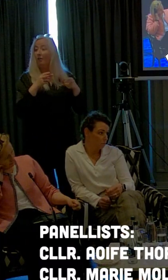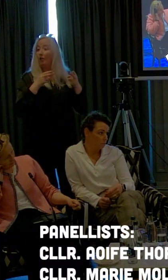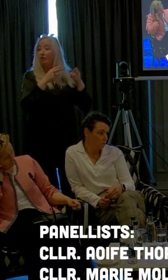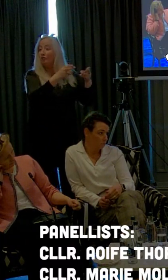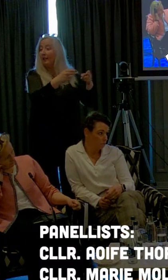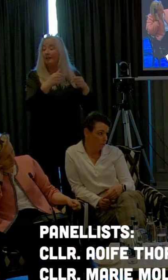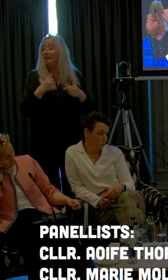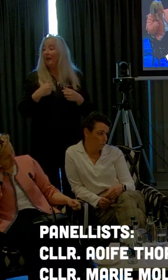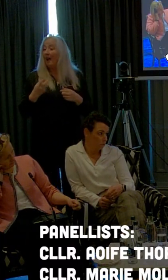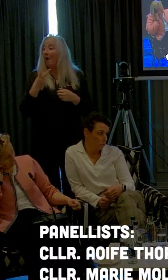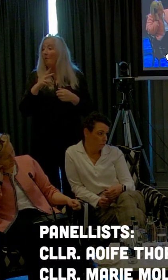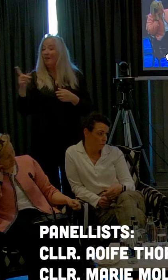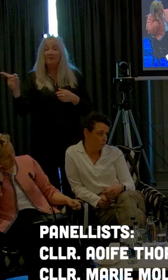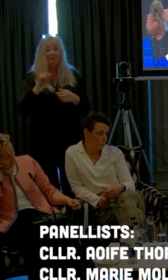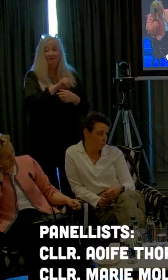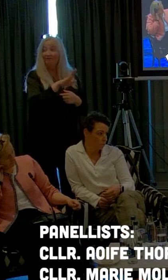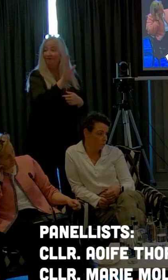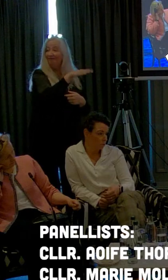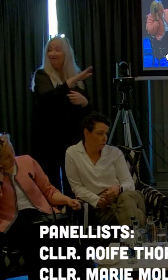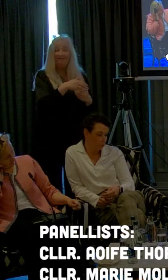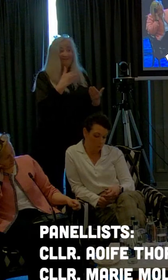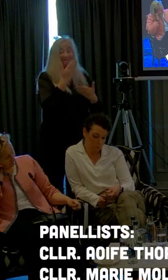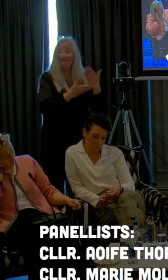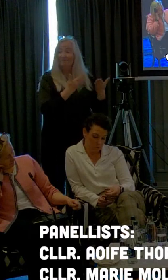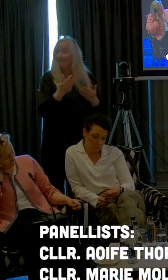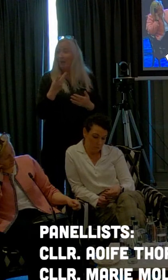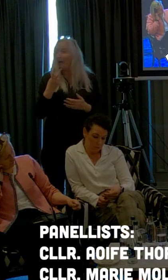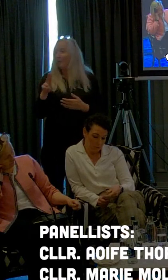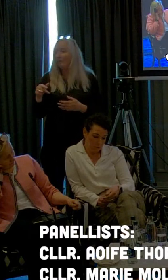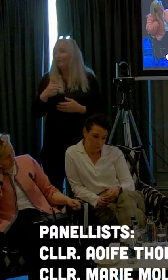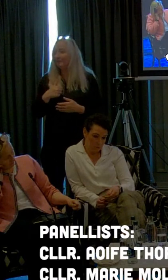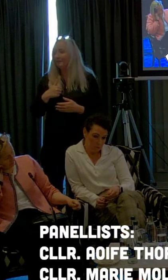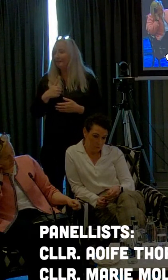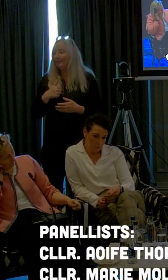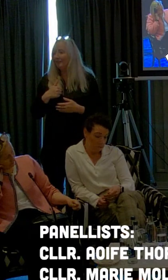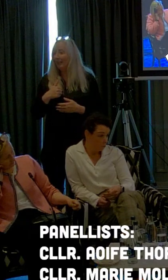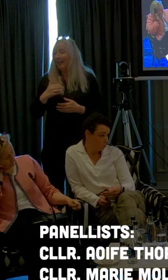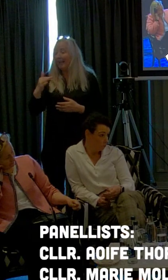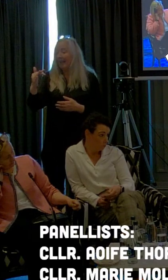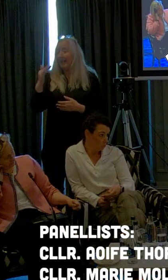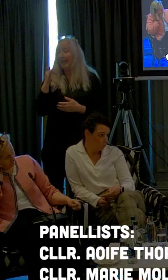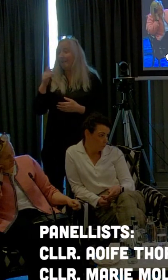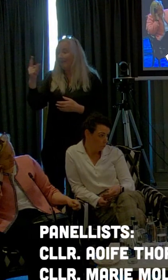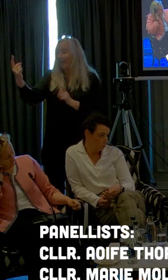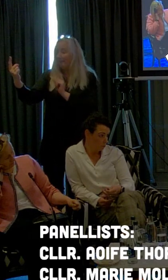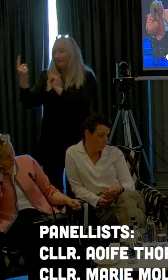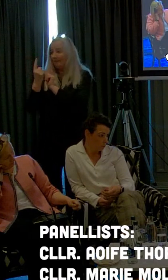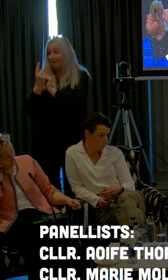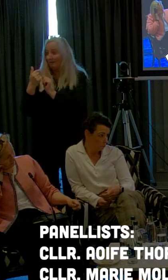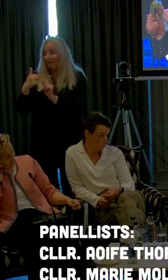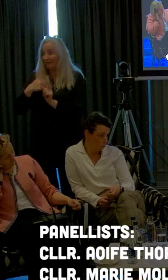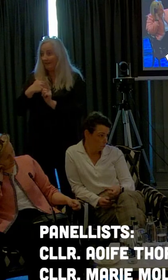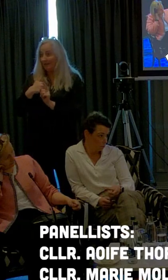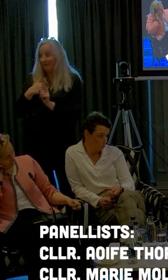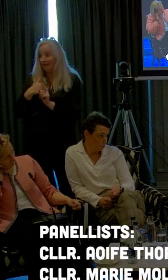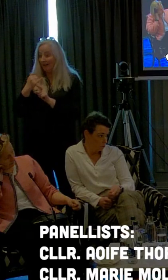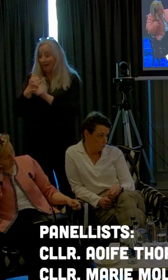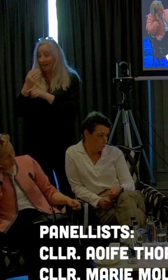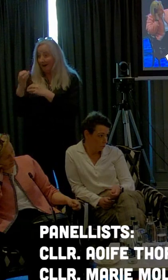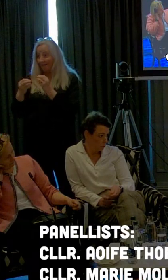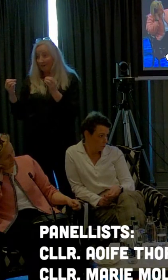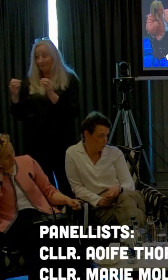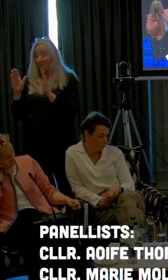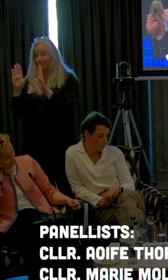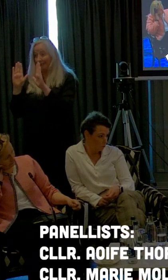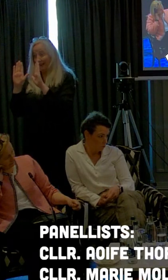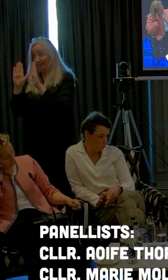well, Joni was in to me this morning, or I met Mike today, or whatever. If they said to me, Joni was into you today, I'd say, yeah, they were.